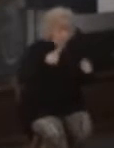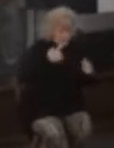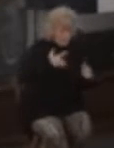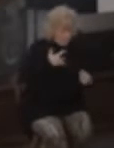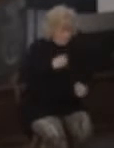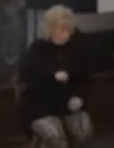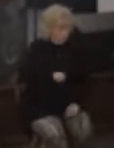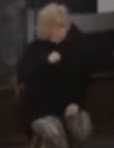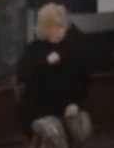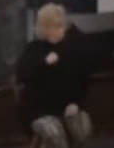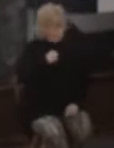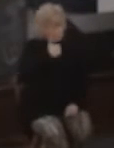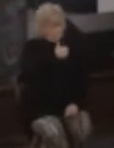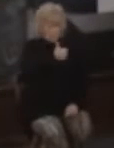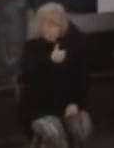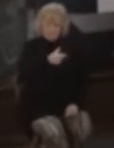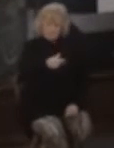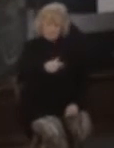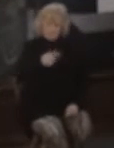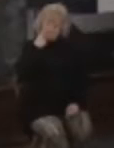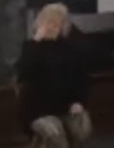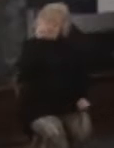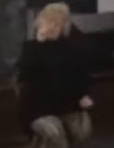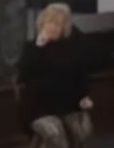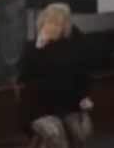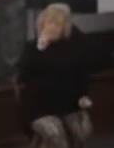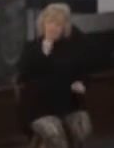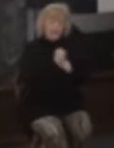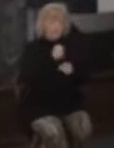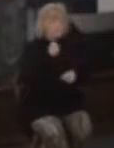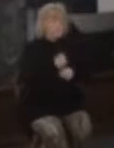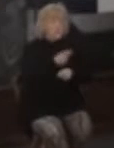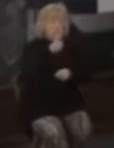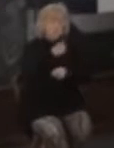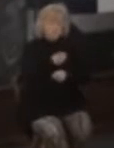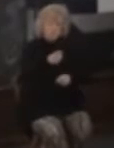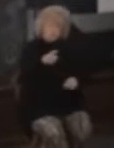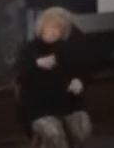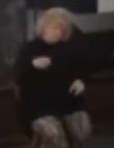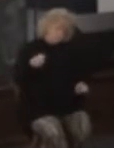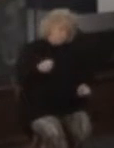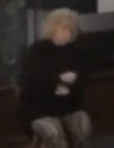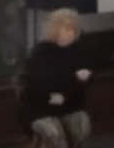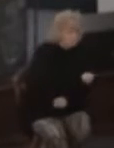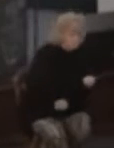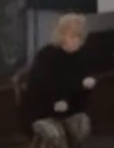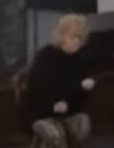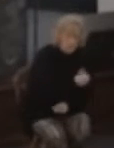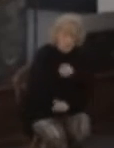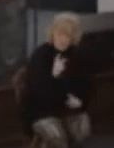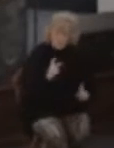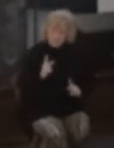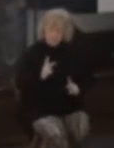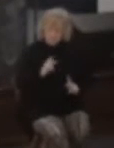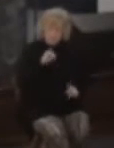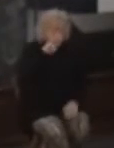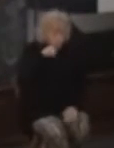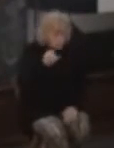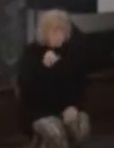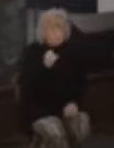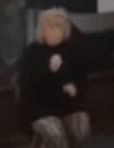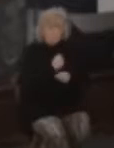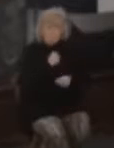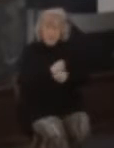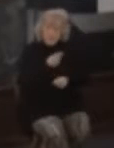success. And then third, jealousy will make you strike out at others. It will. jealousy will make